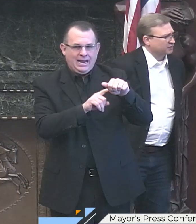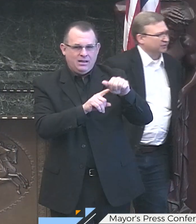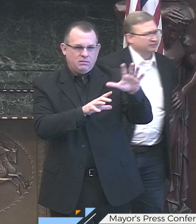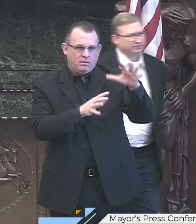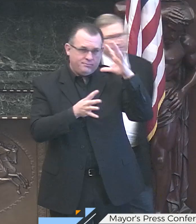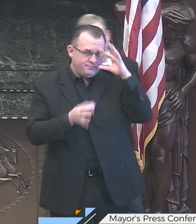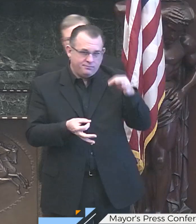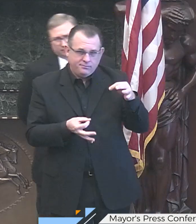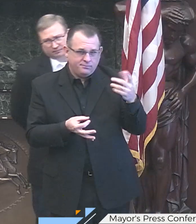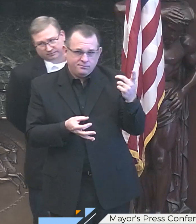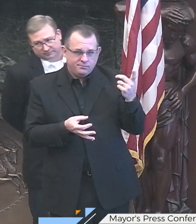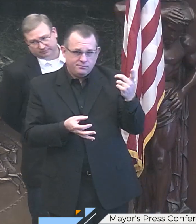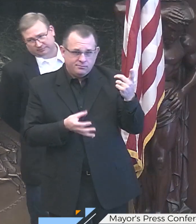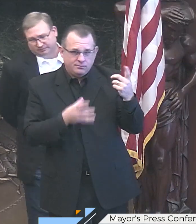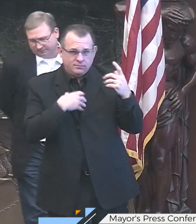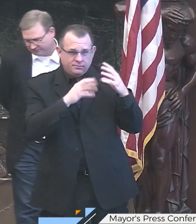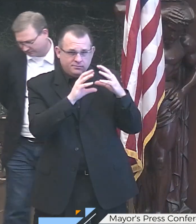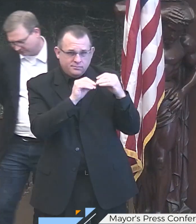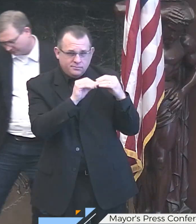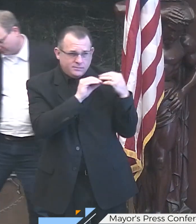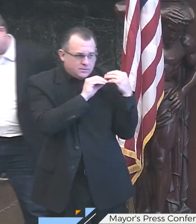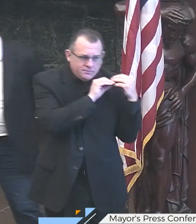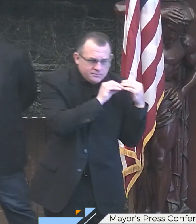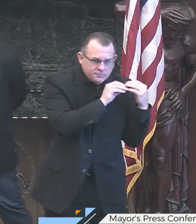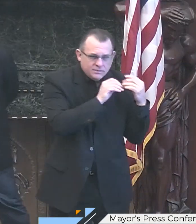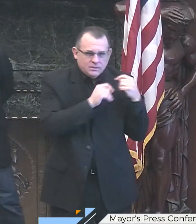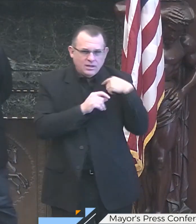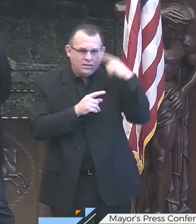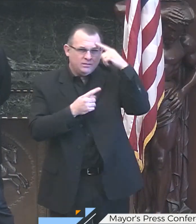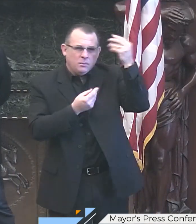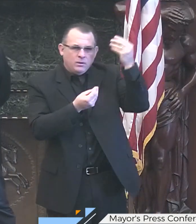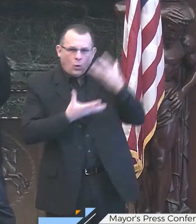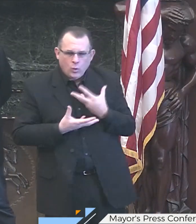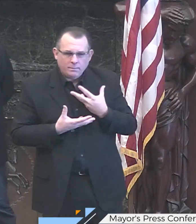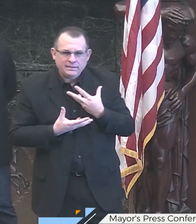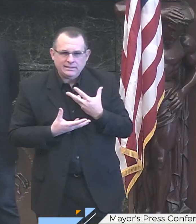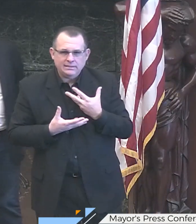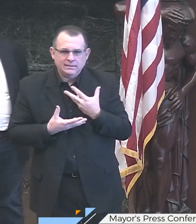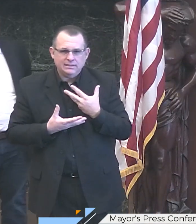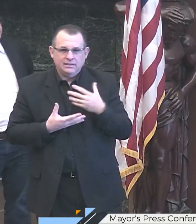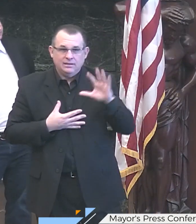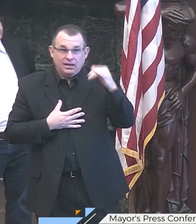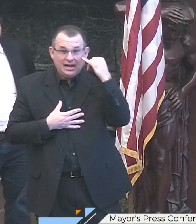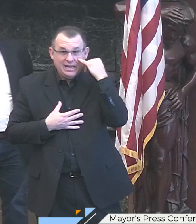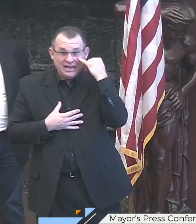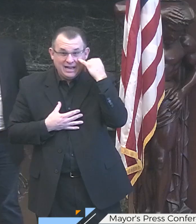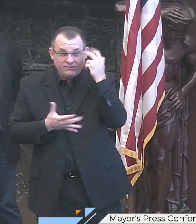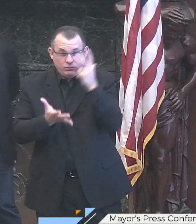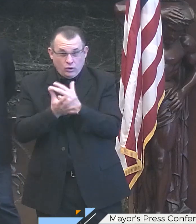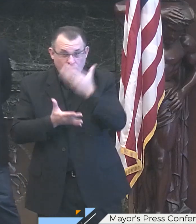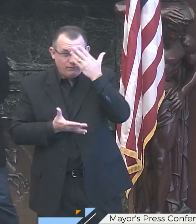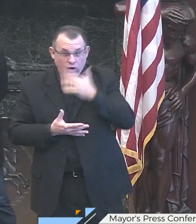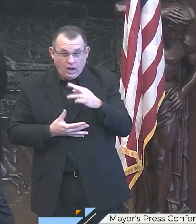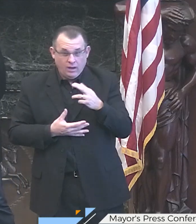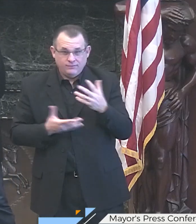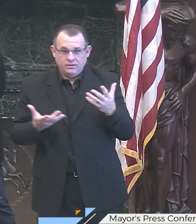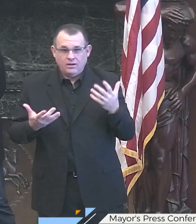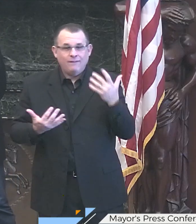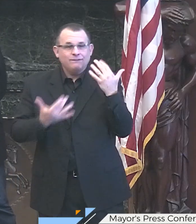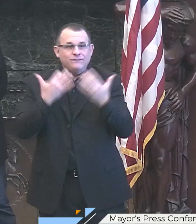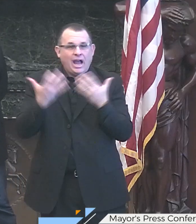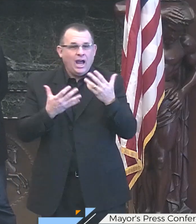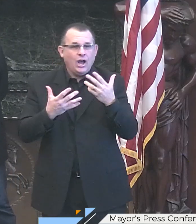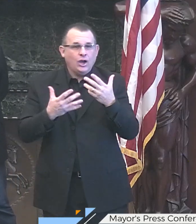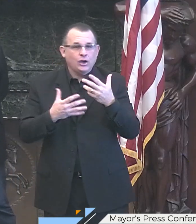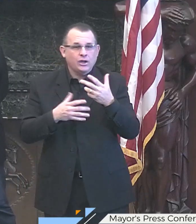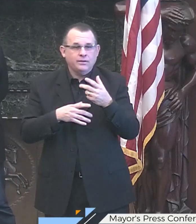yeah, that, as Brian reminds me, they're only forcing safety violations for parking in front of a hydrant in the crosswalk, and please don't park in front